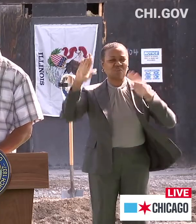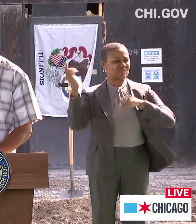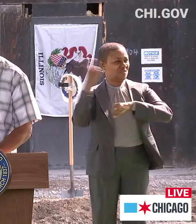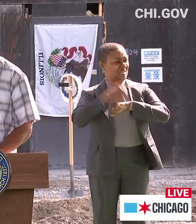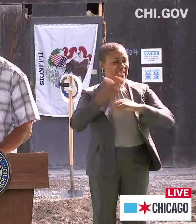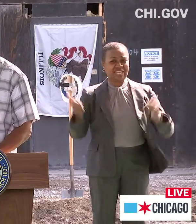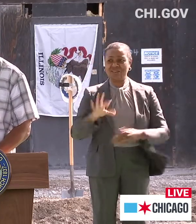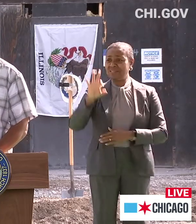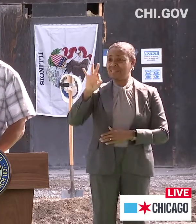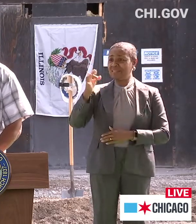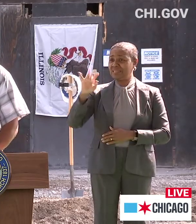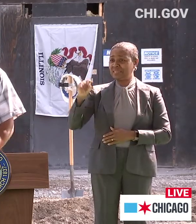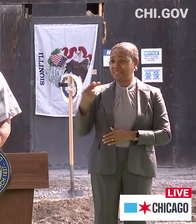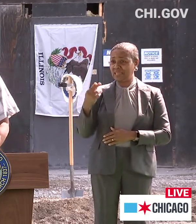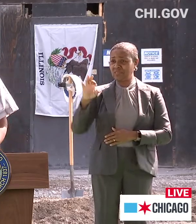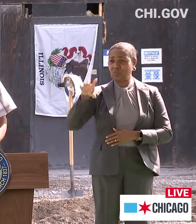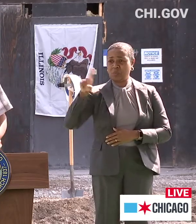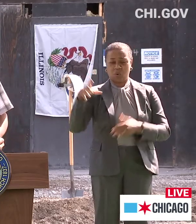Ninth Ward.